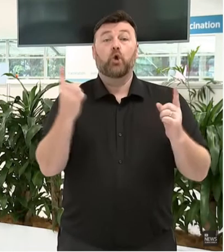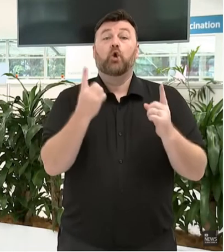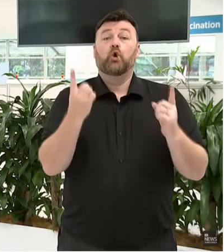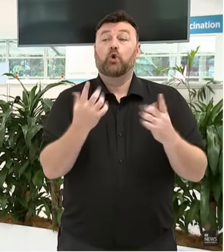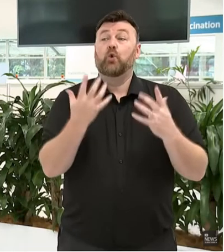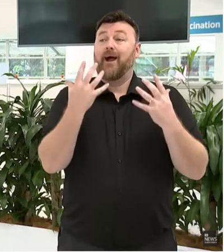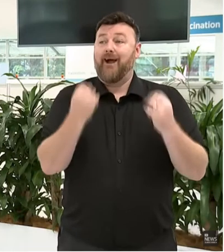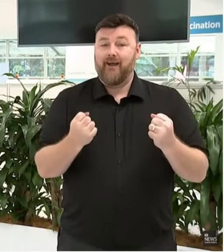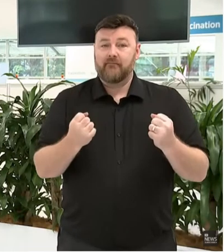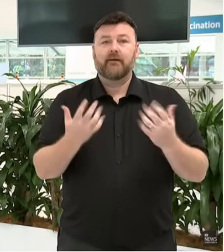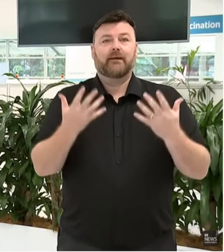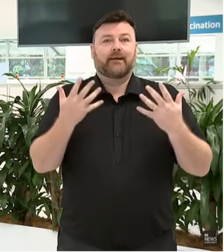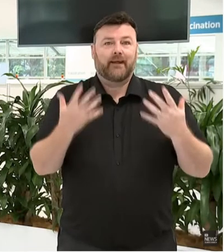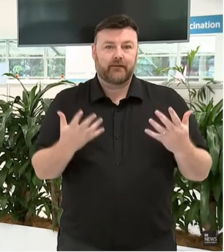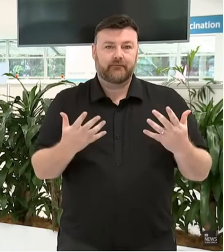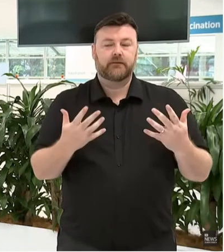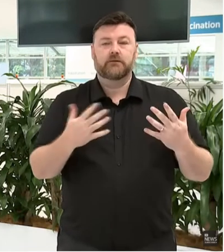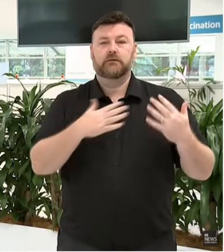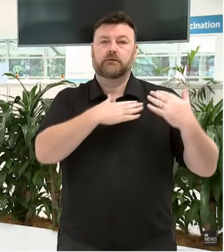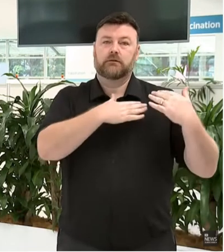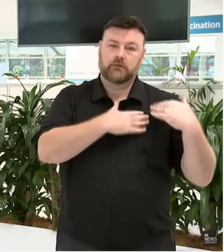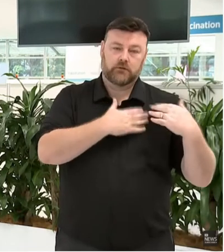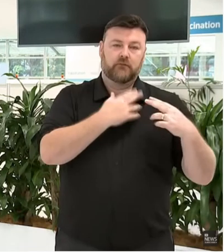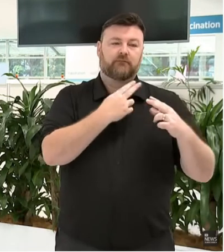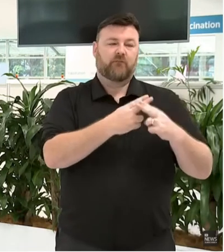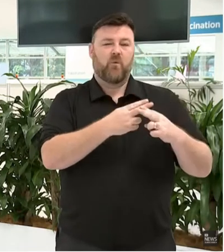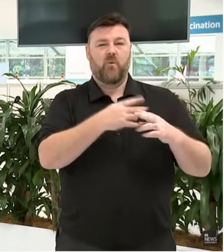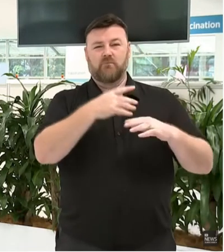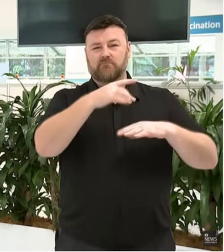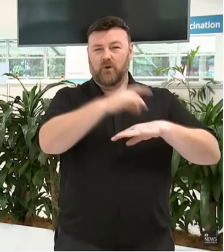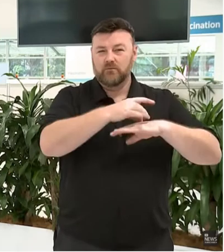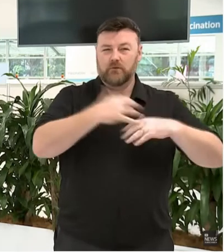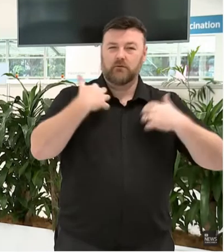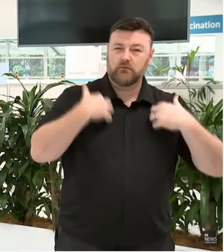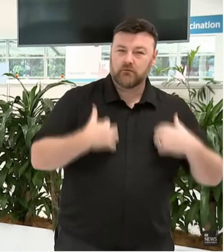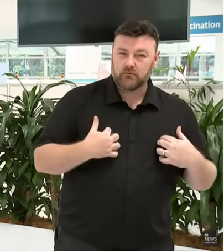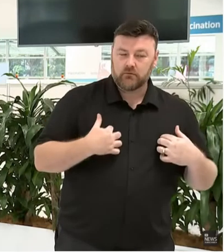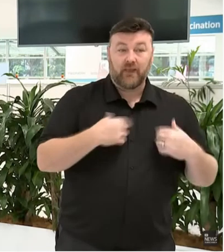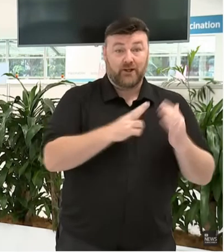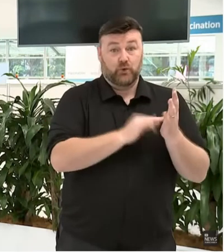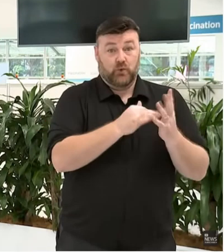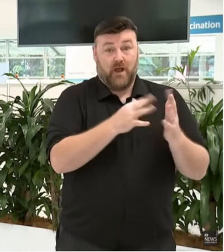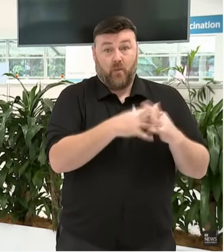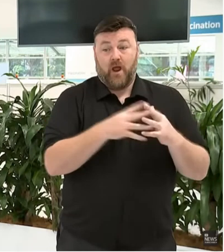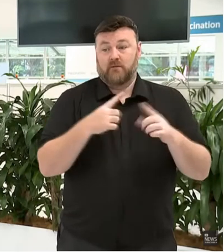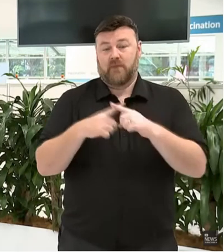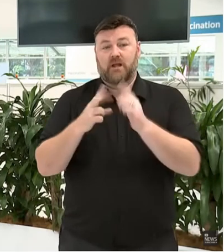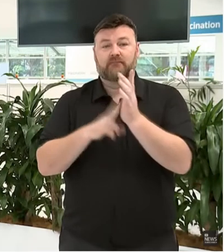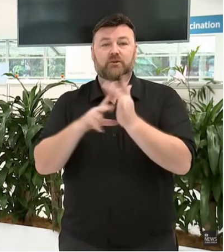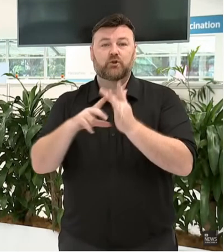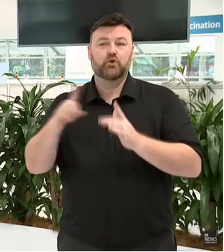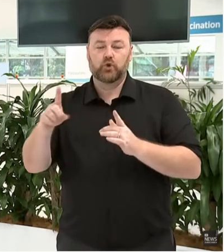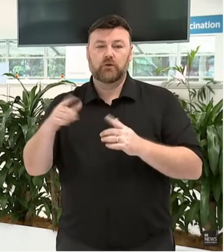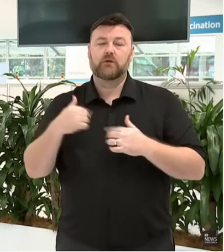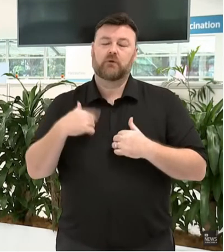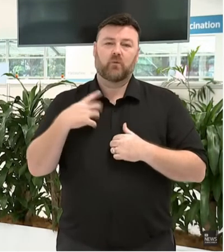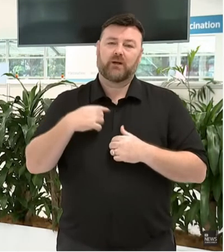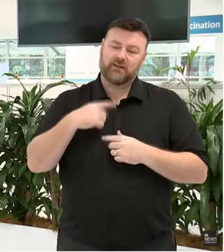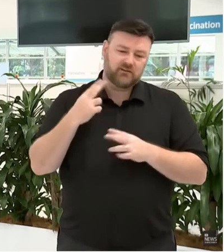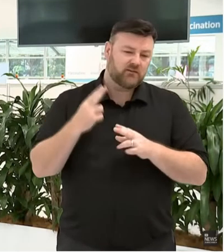more pressure on the system, and that's at the moment New South Wales and Victoria, that we get those tests done as quickly as possible. The